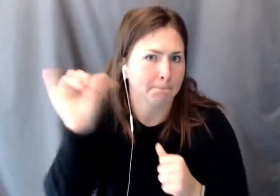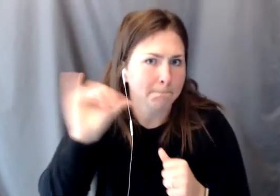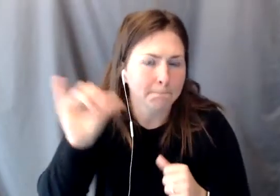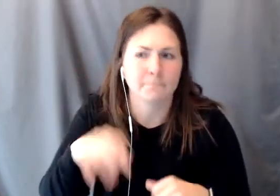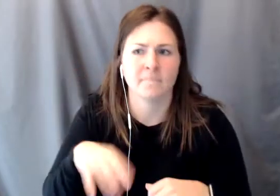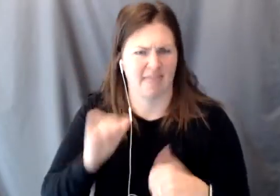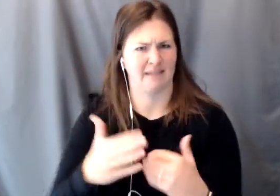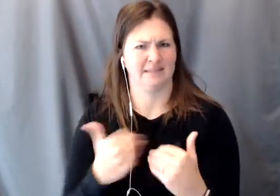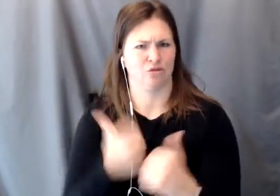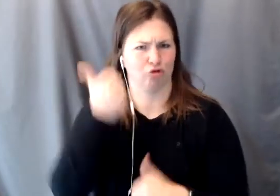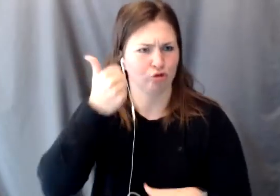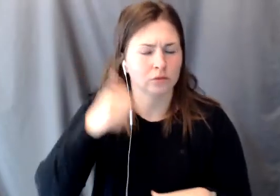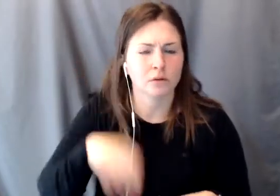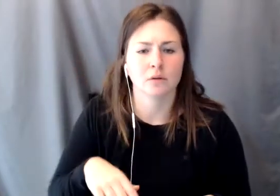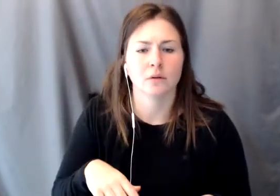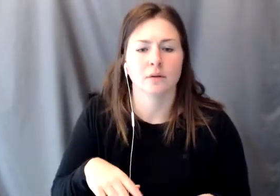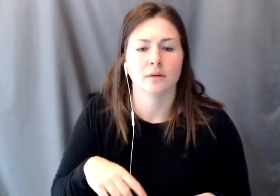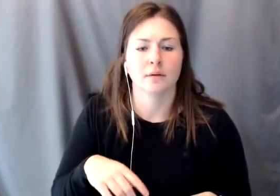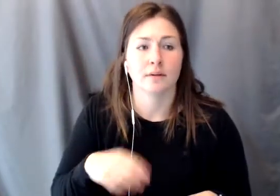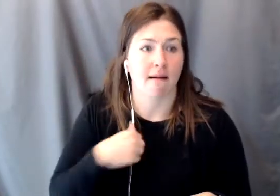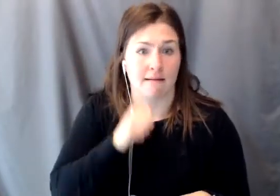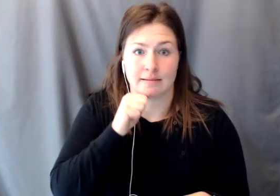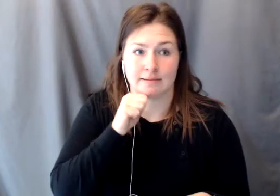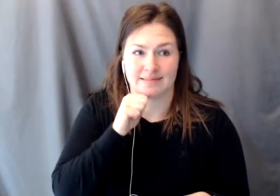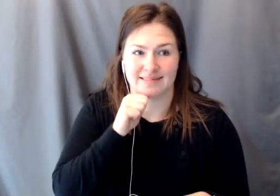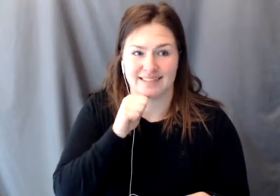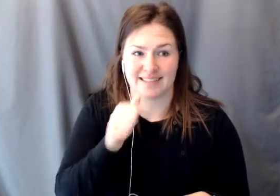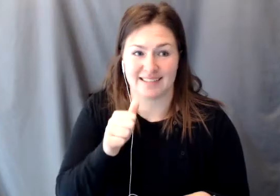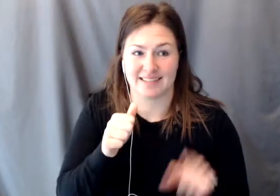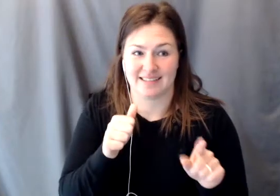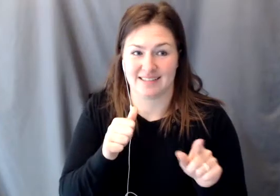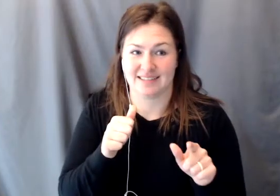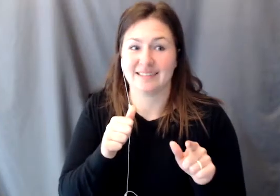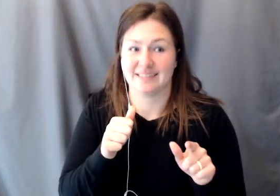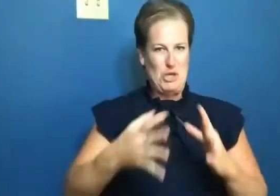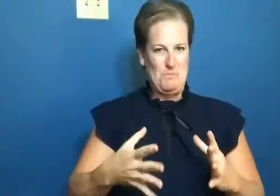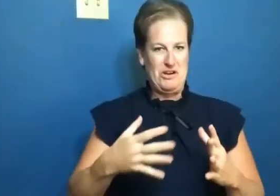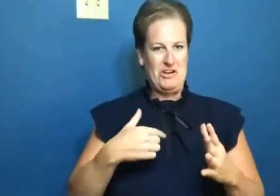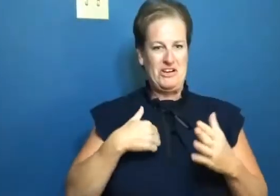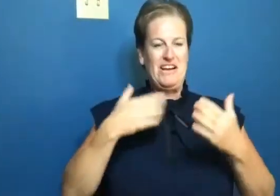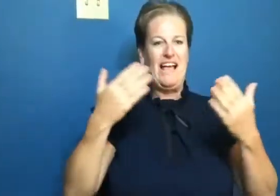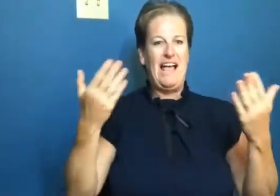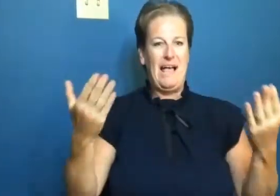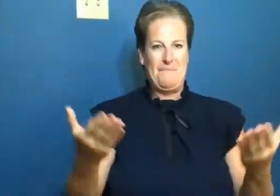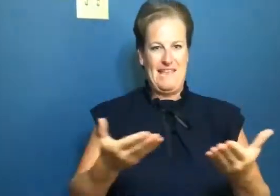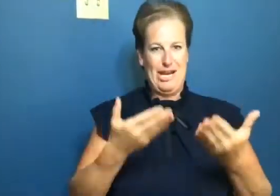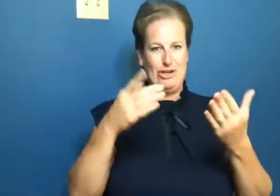like, I didn't have to do, it wasn't work for me. It was just like, I just had to show up and